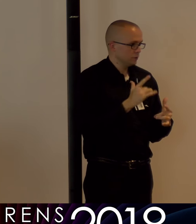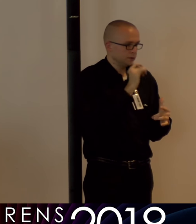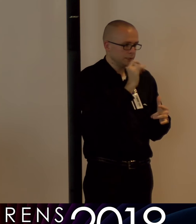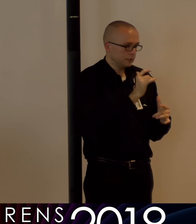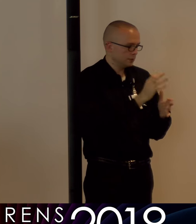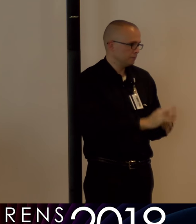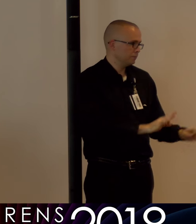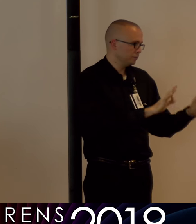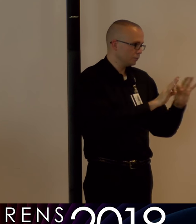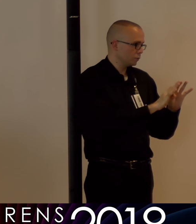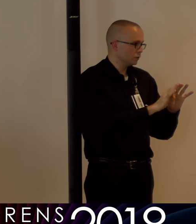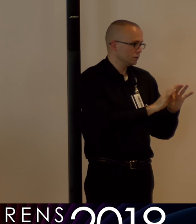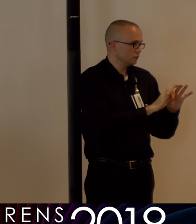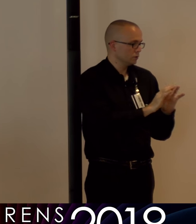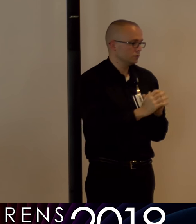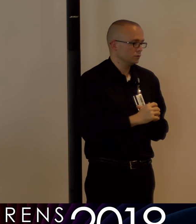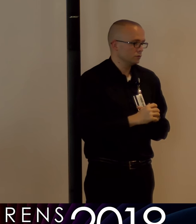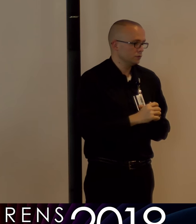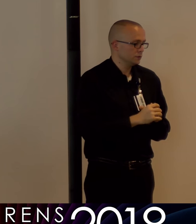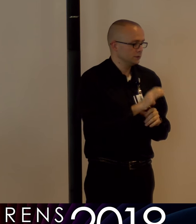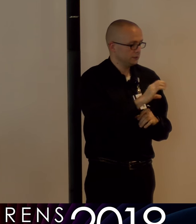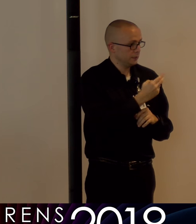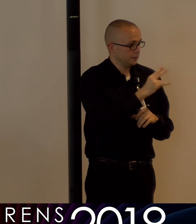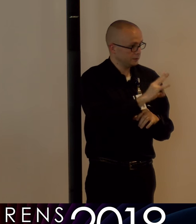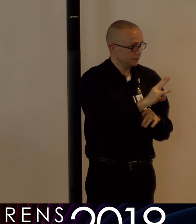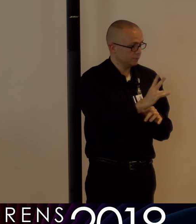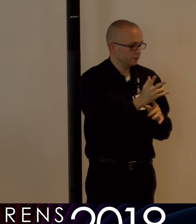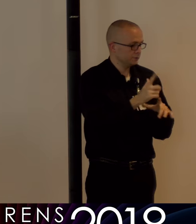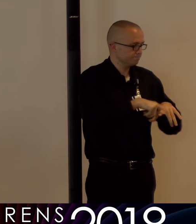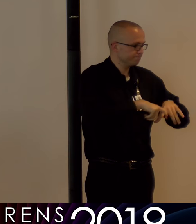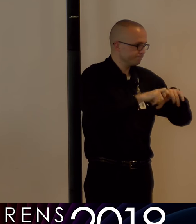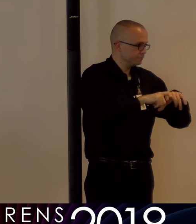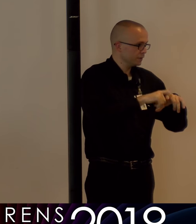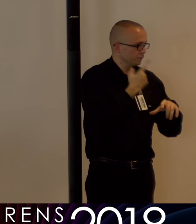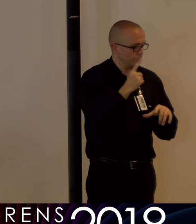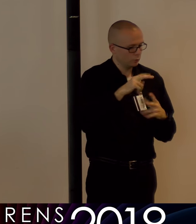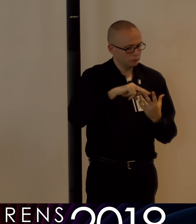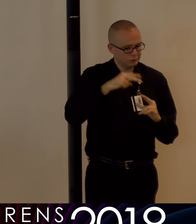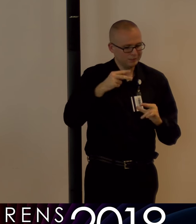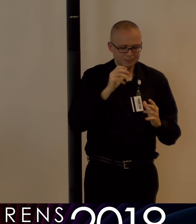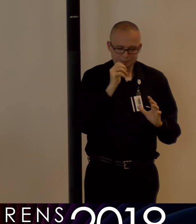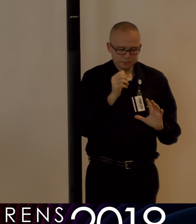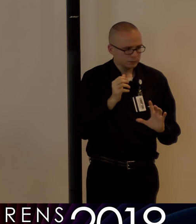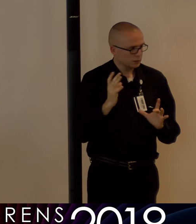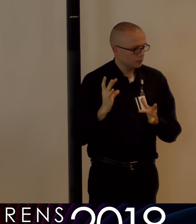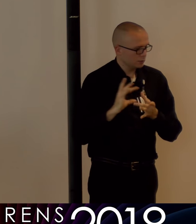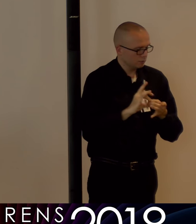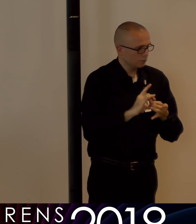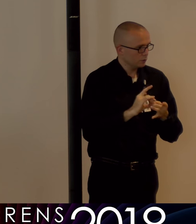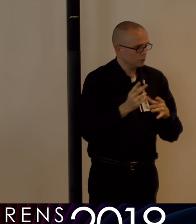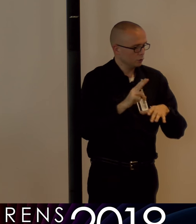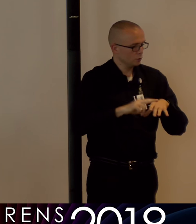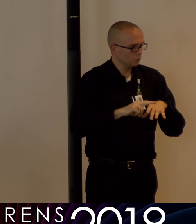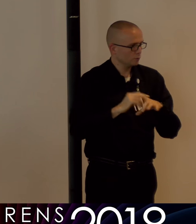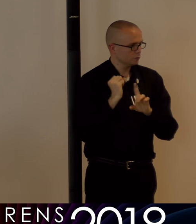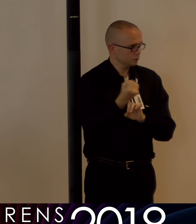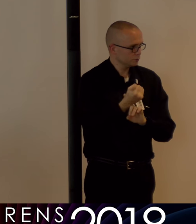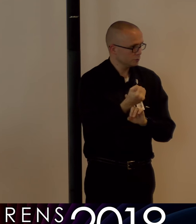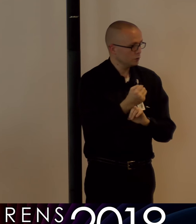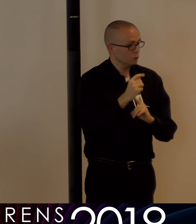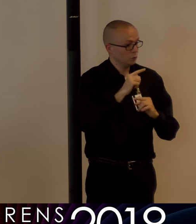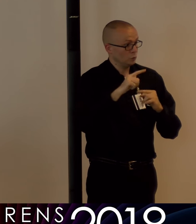downregulated by CHD7. So CHD7 turns on the brakes for this gene, says don't be expressed in the normal setting. When you